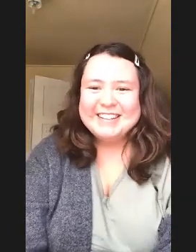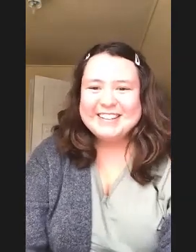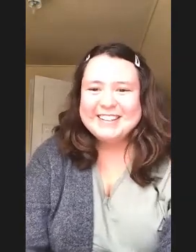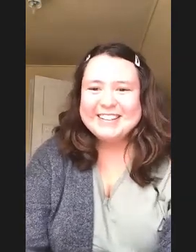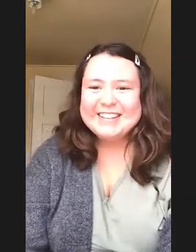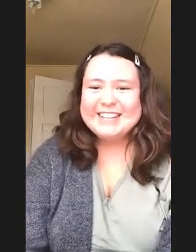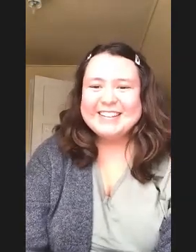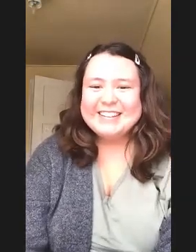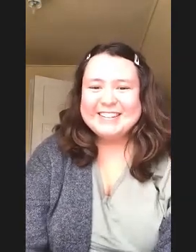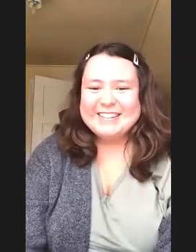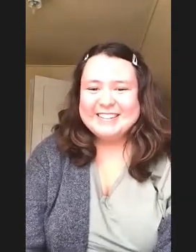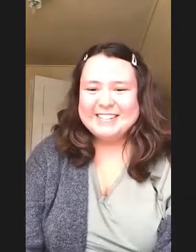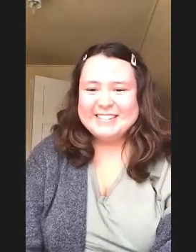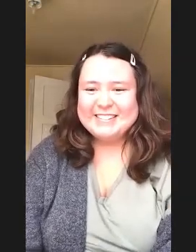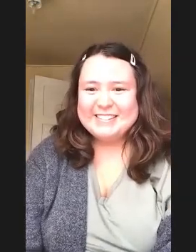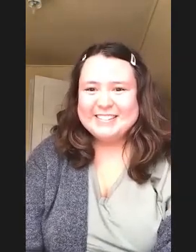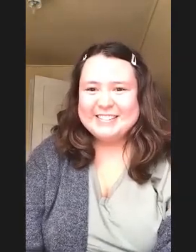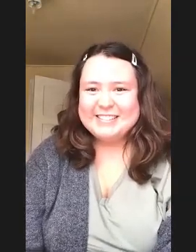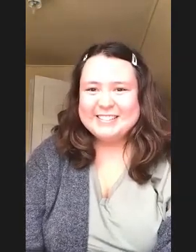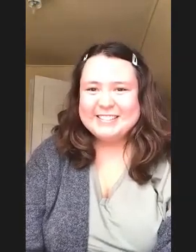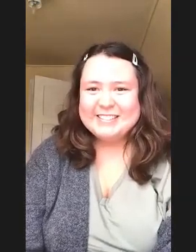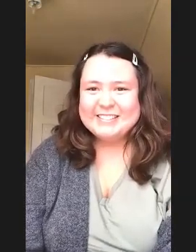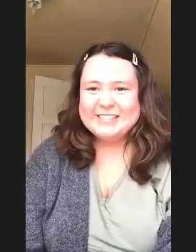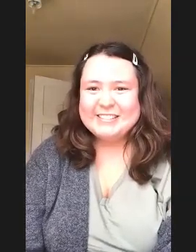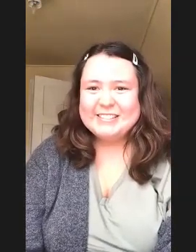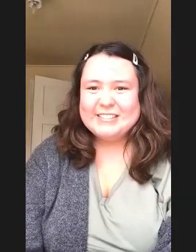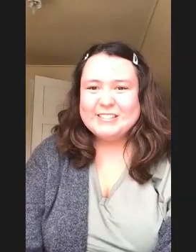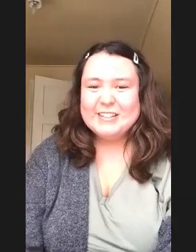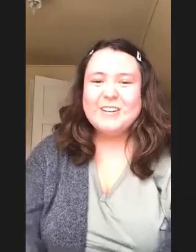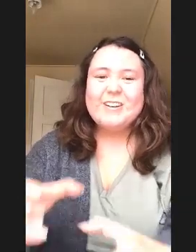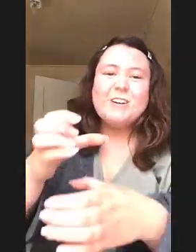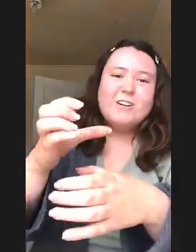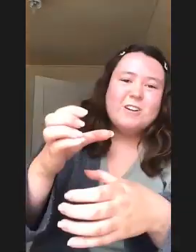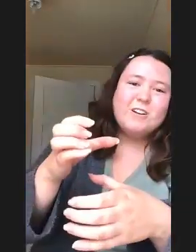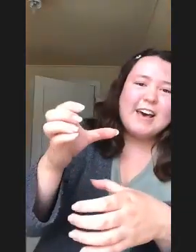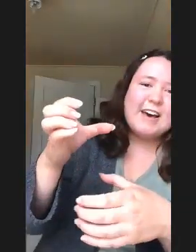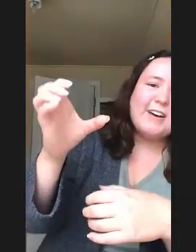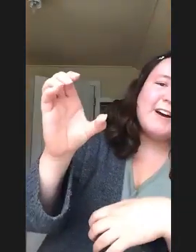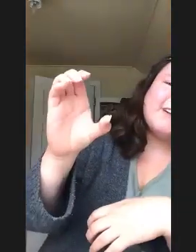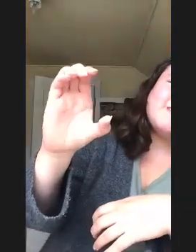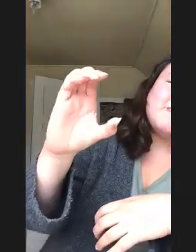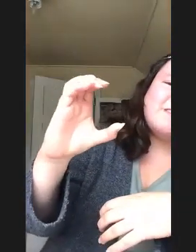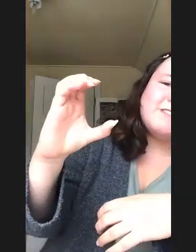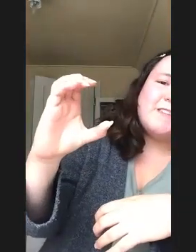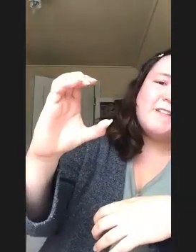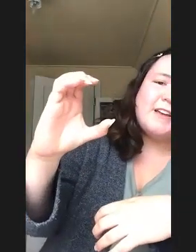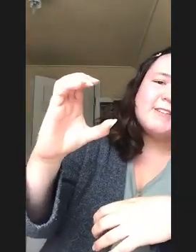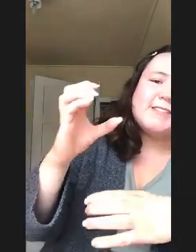yeah. Do you know what car is? Car and bicycle? Yeah, car. So you do the letter